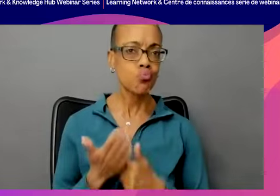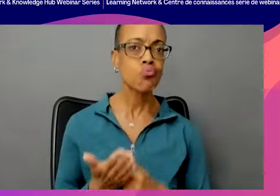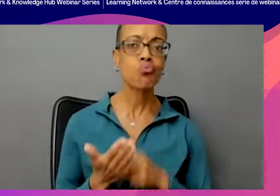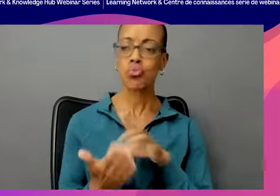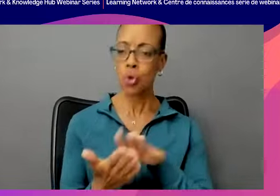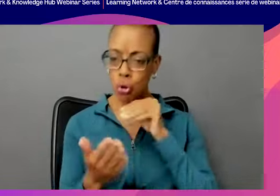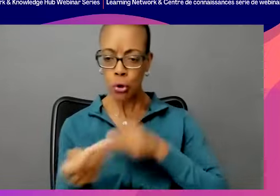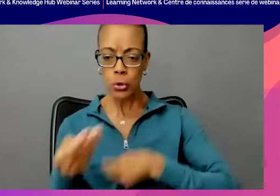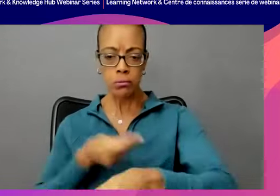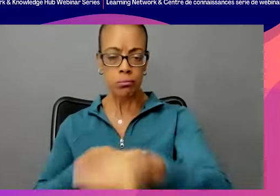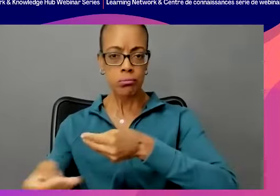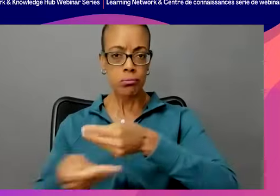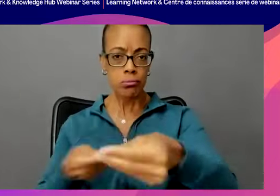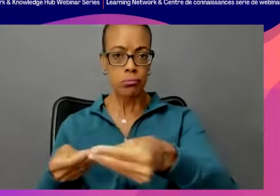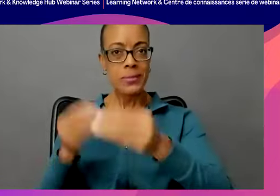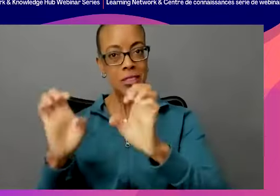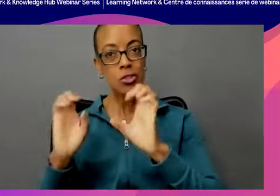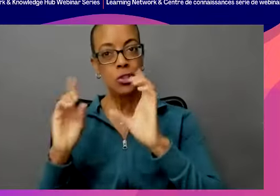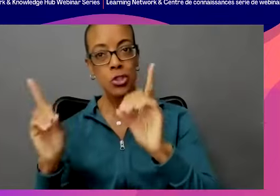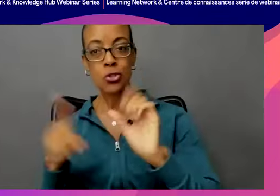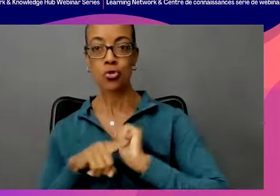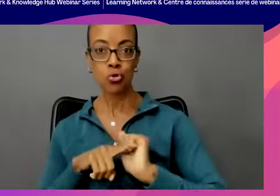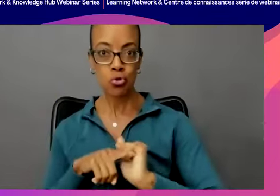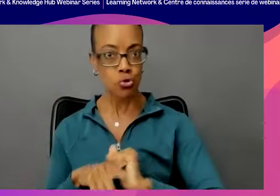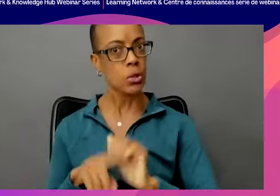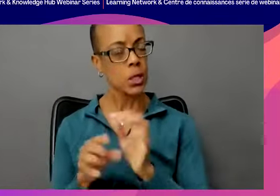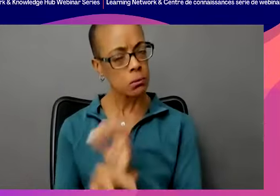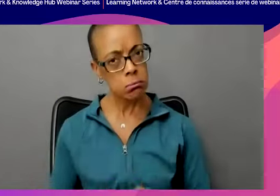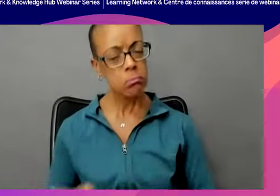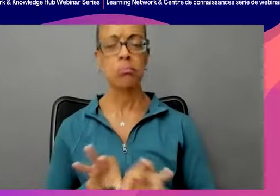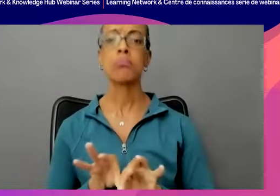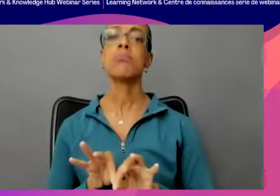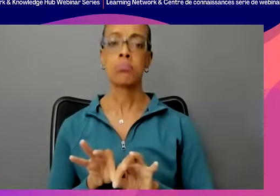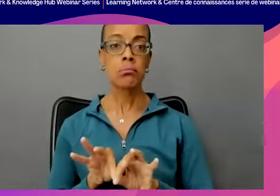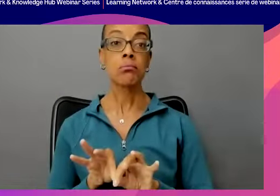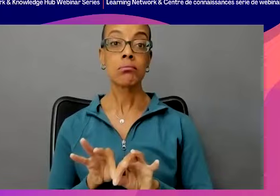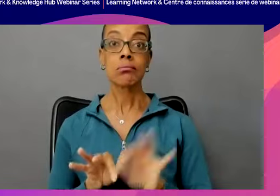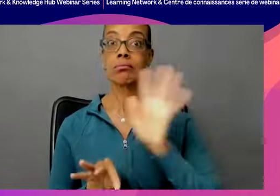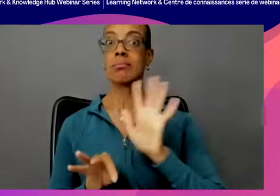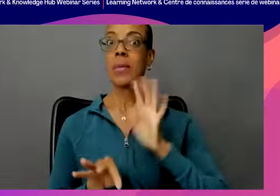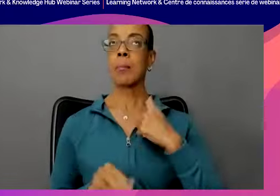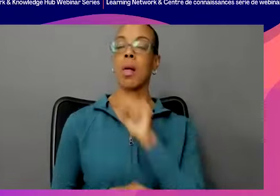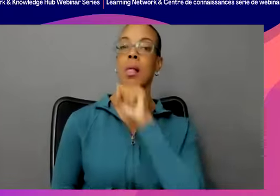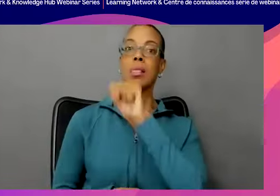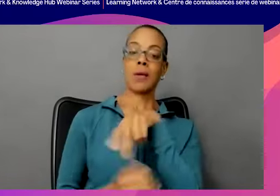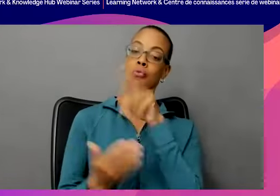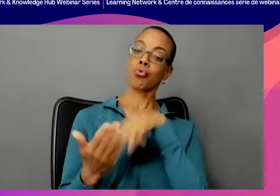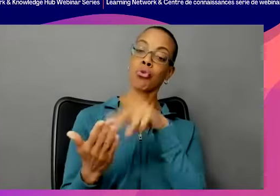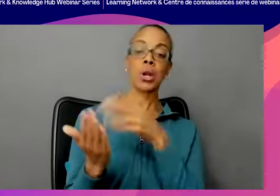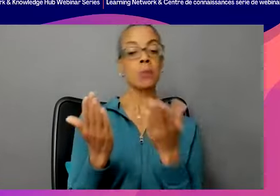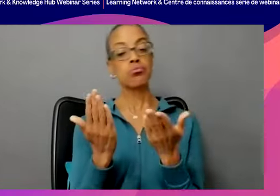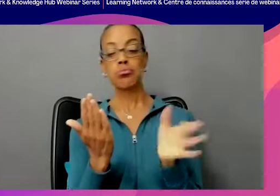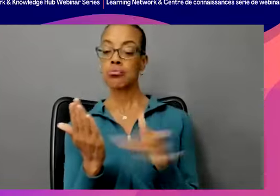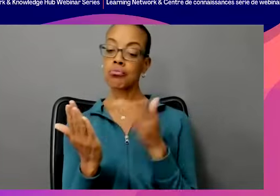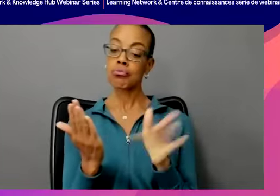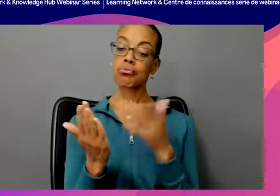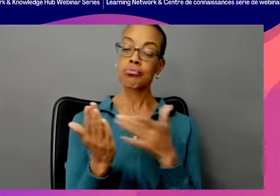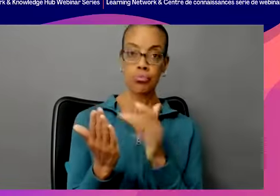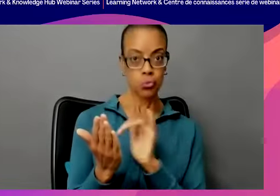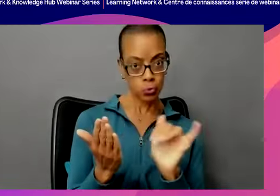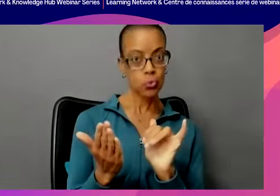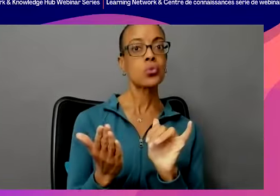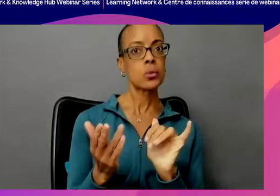each other. Education or training is very important. I also used to love reading just for the heck of it. So that is